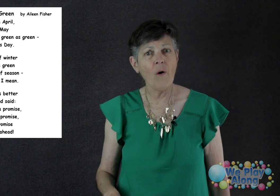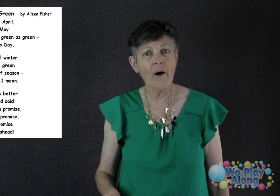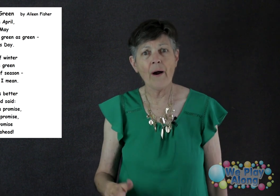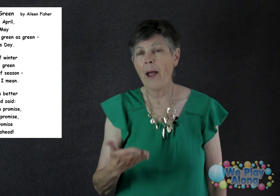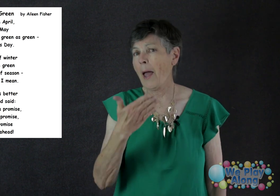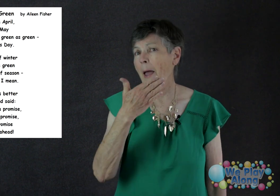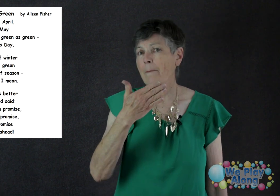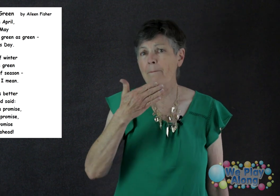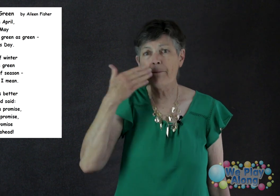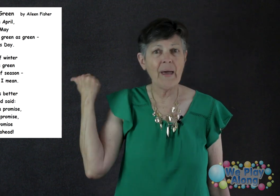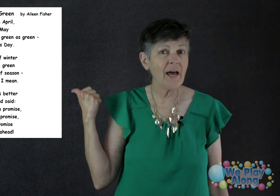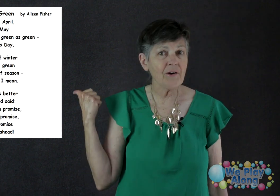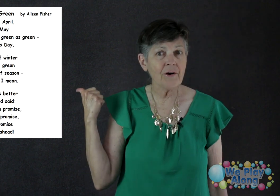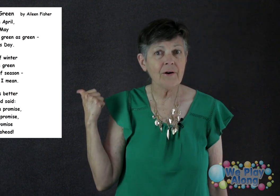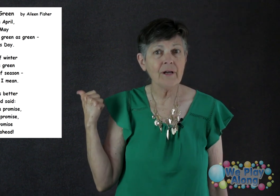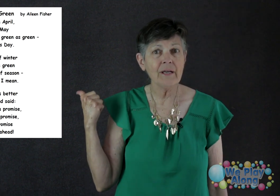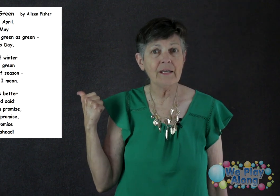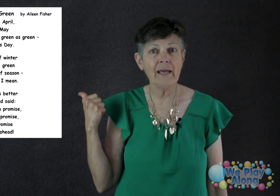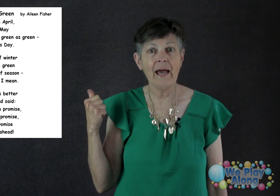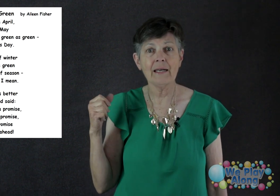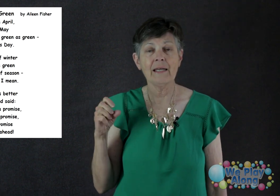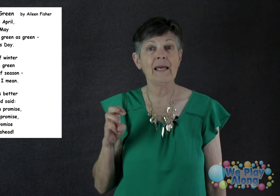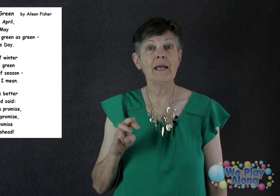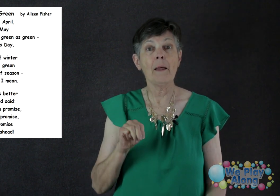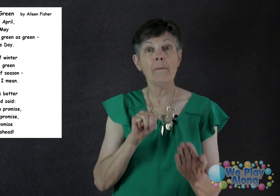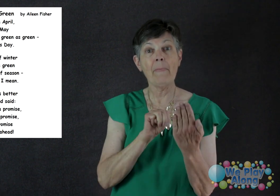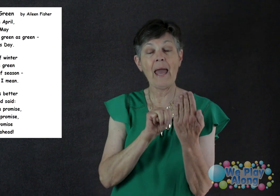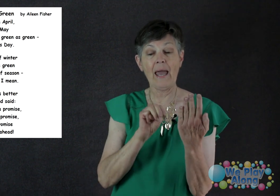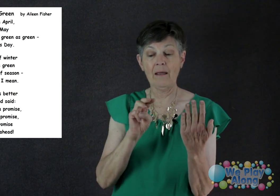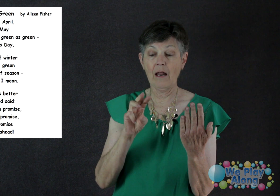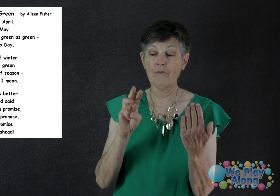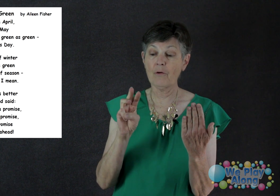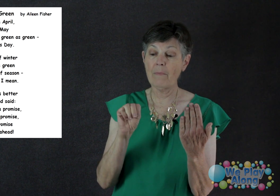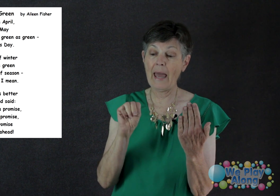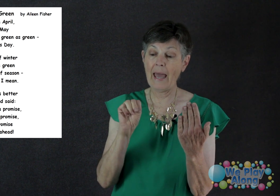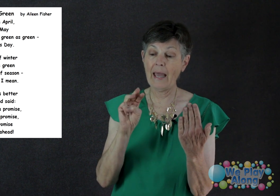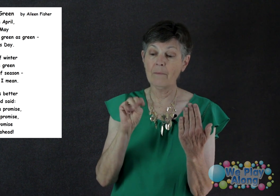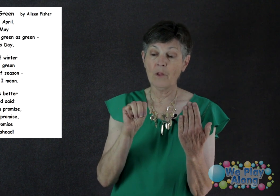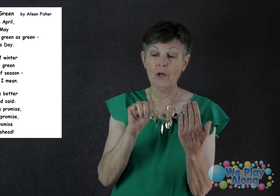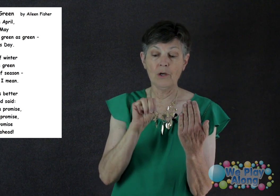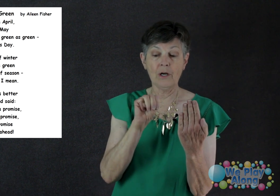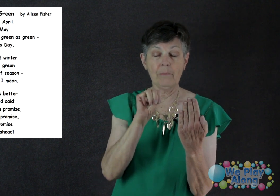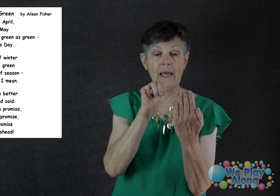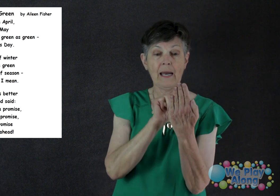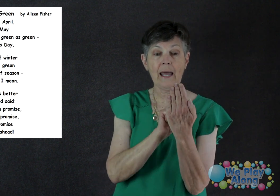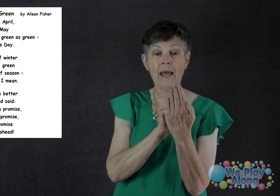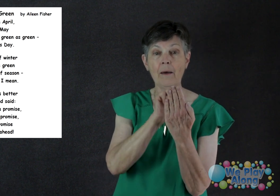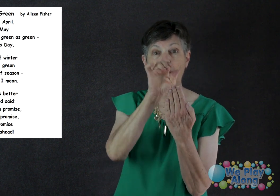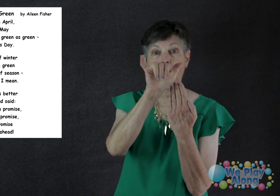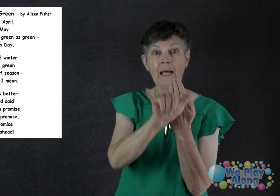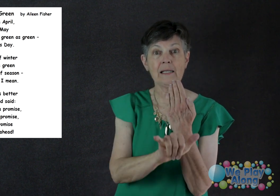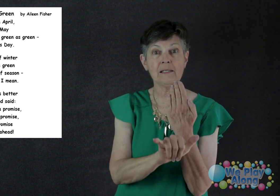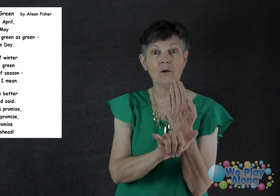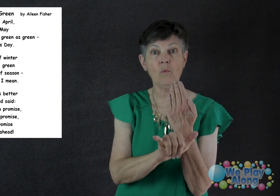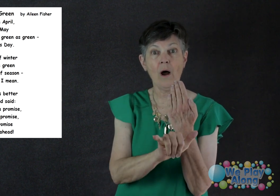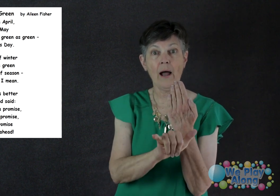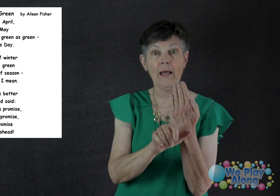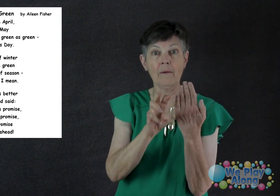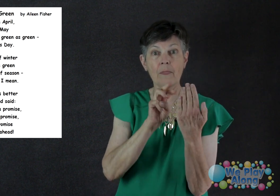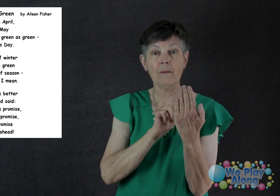or better yet, in May. Now for May, you're going to make an M and it ends in a Y.